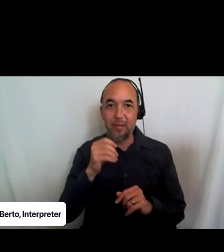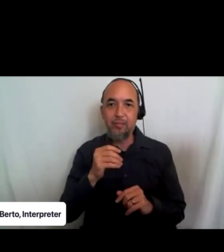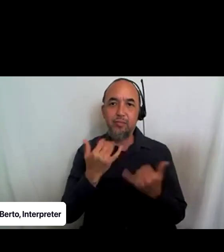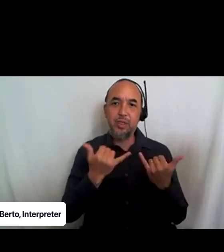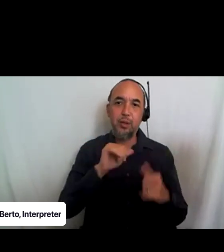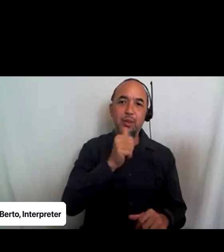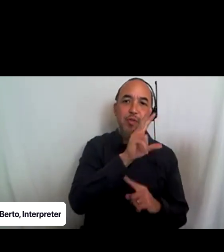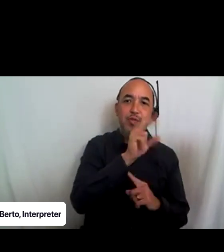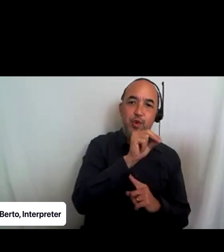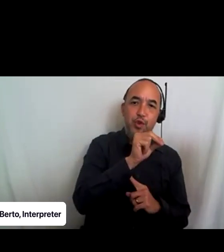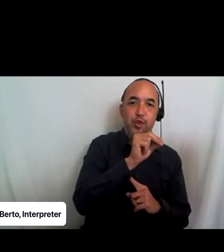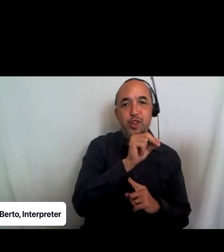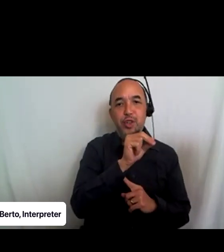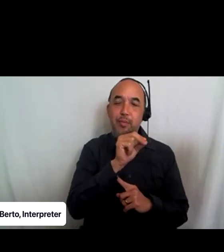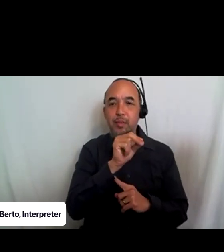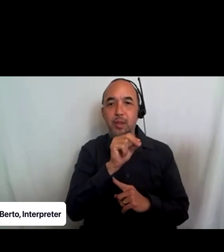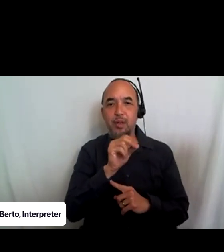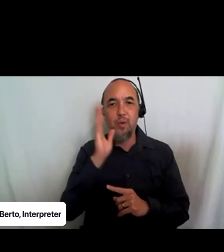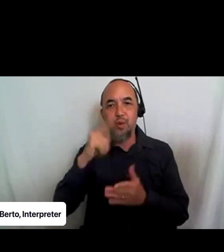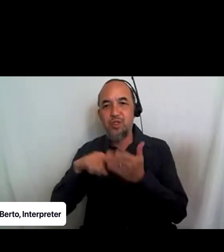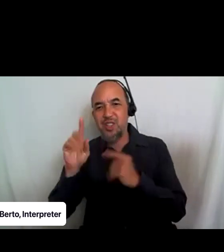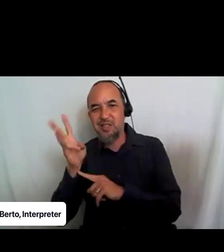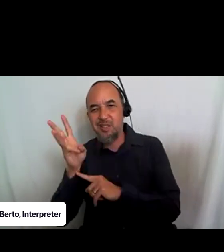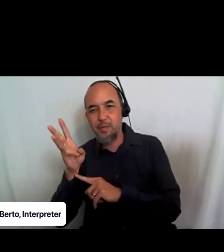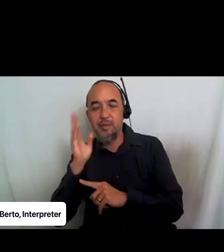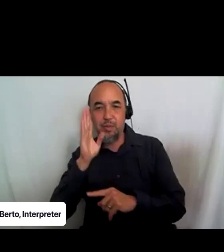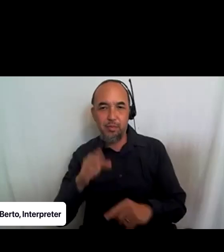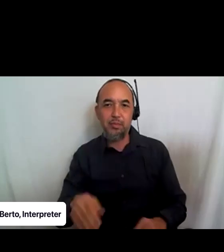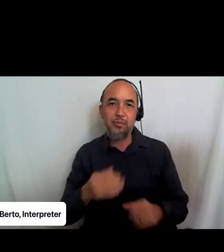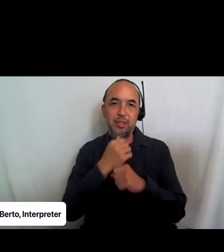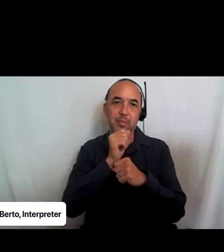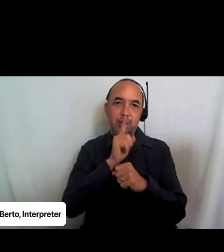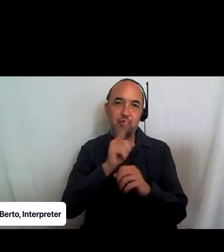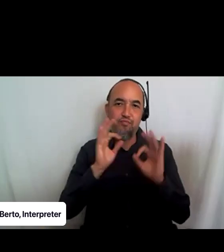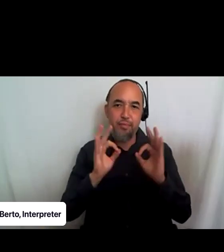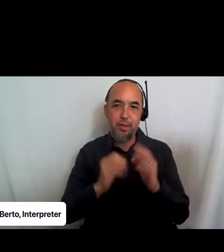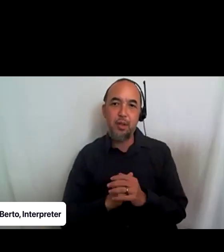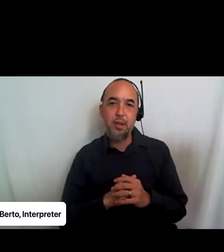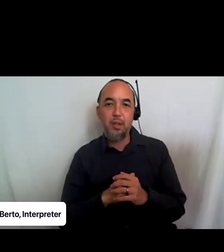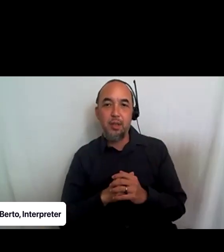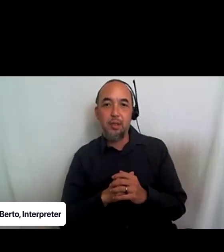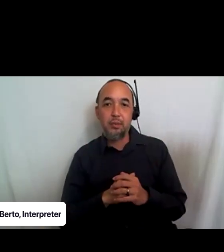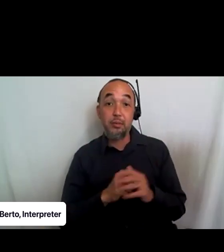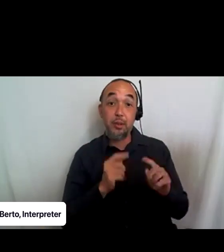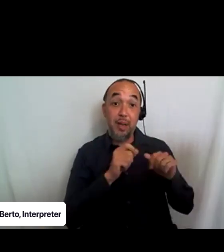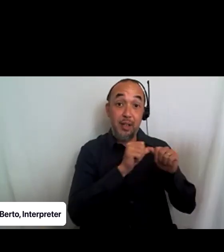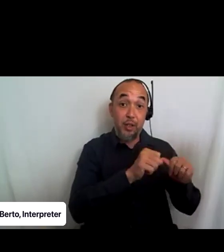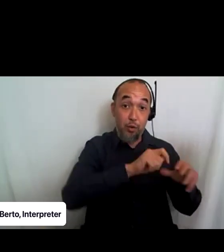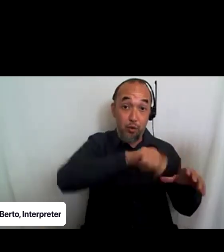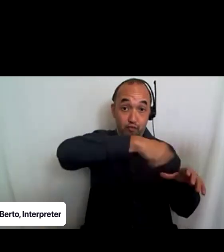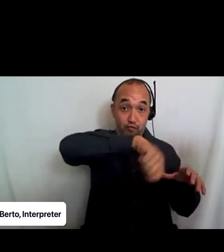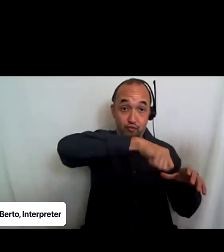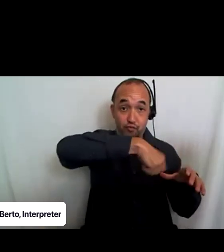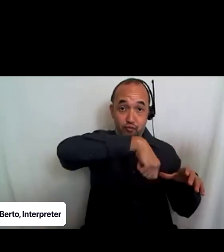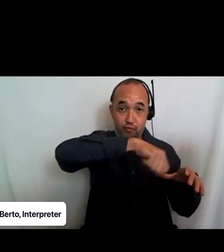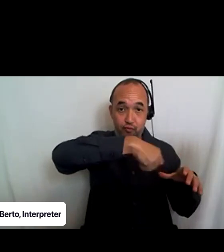here, so 10:36. I'll check on it and make sure it's 1 minute shy of al dente. In the meantime, keep whisking. My